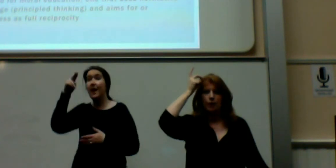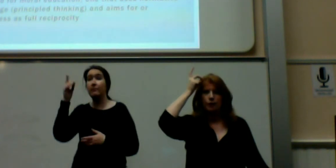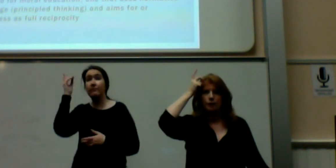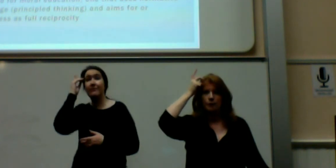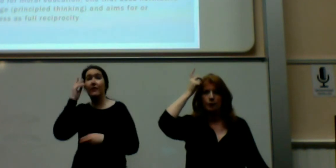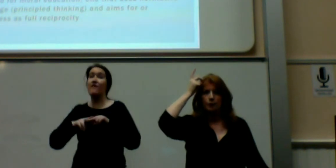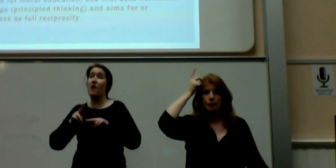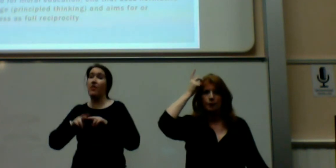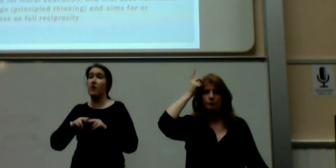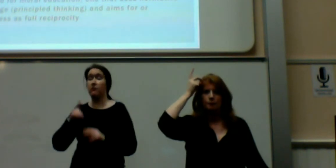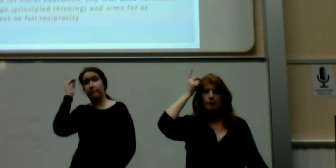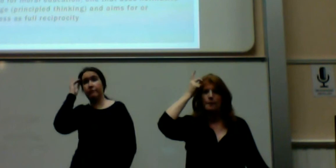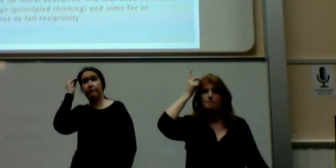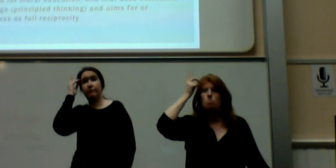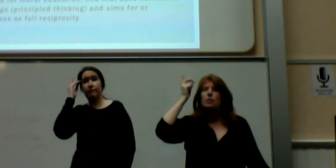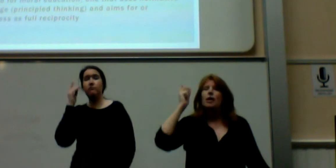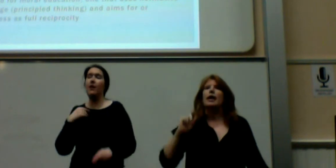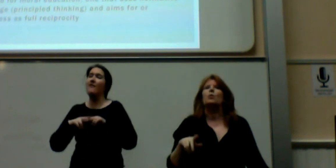their father.